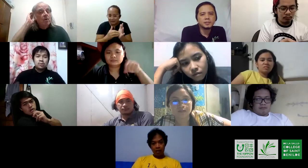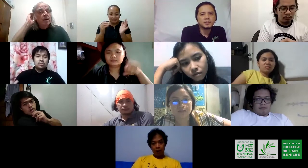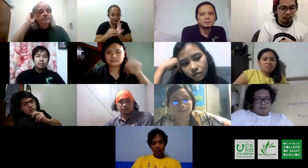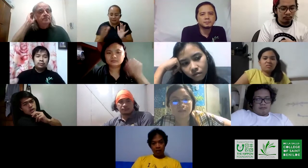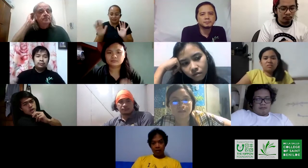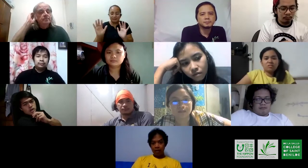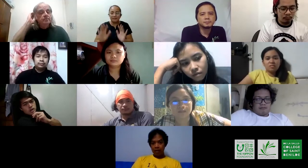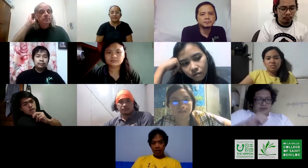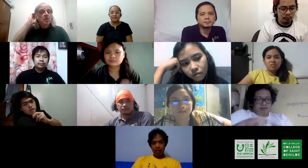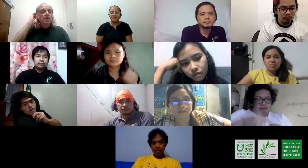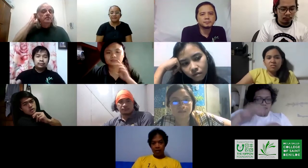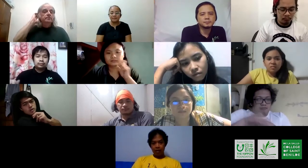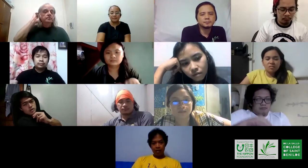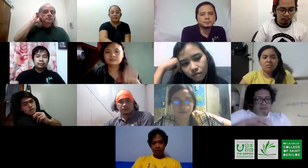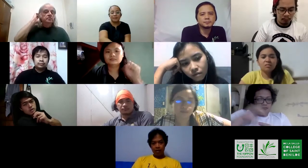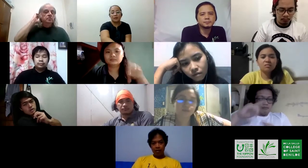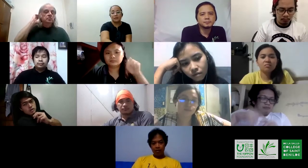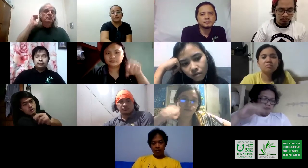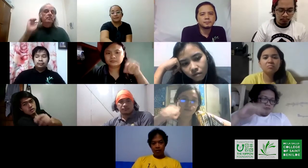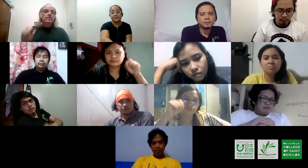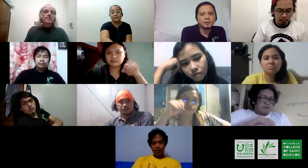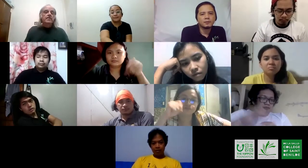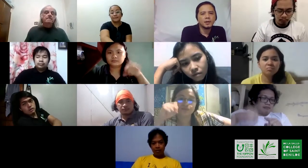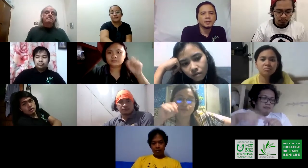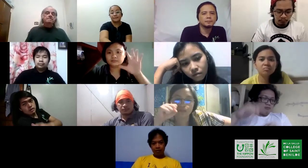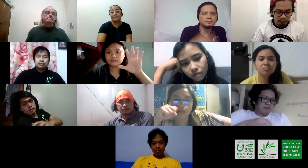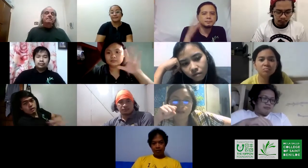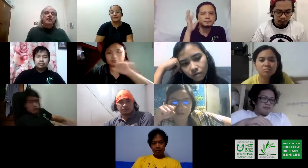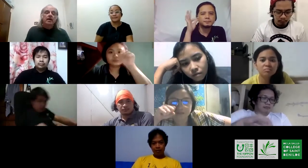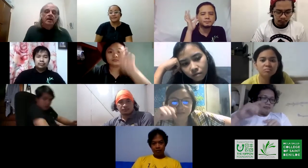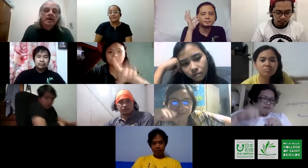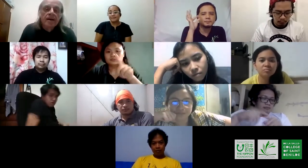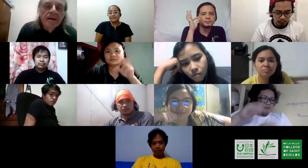yes, sir. Okay? Yeah. Right.